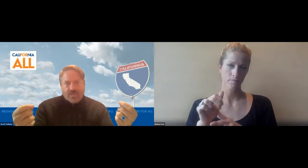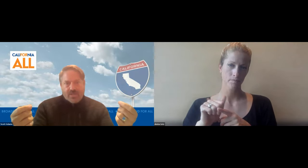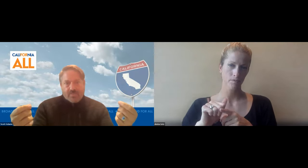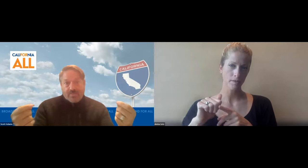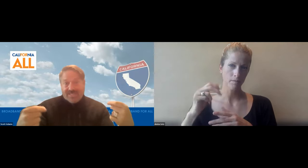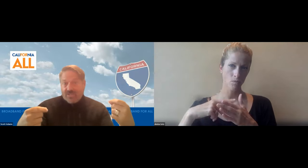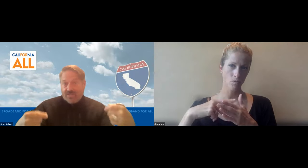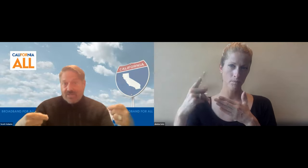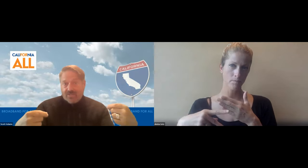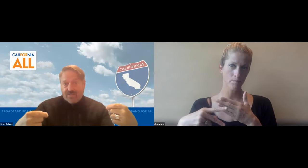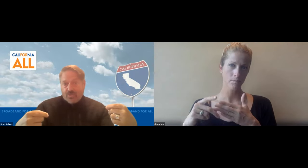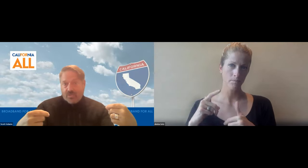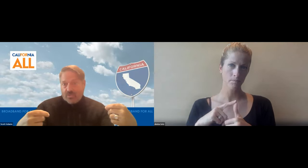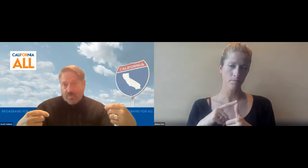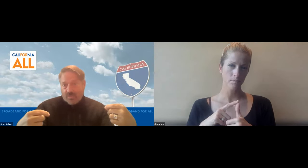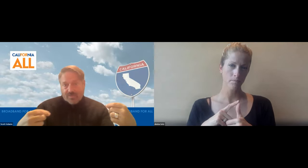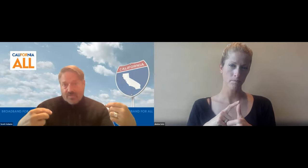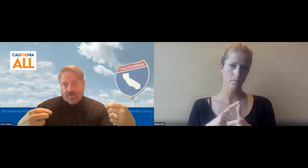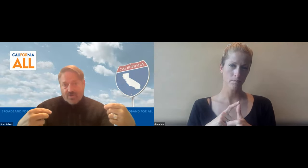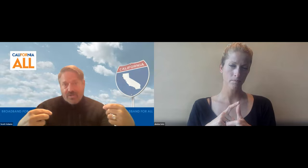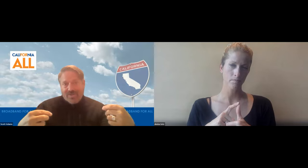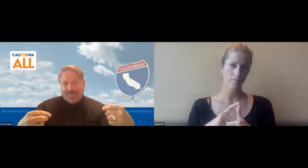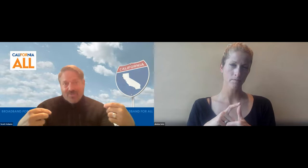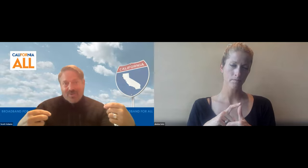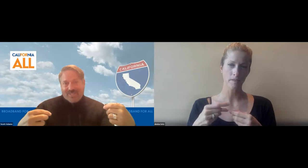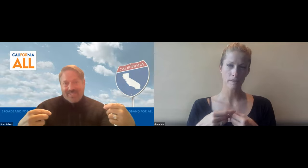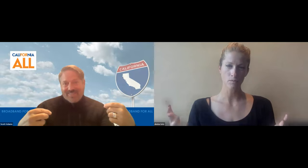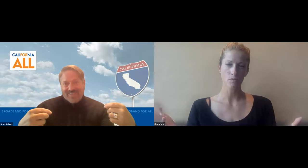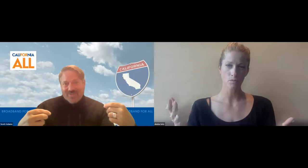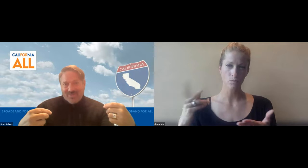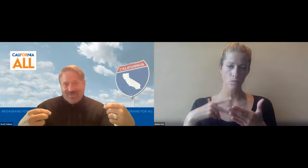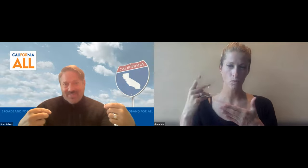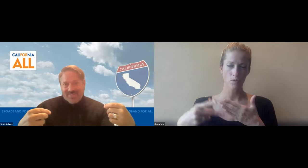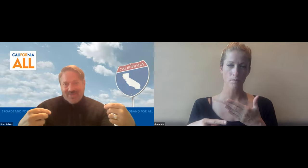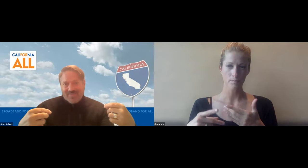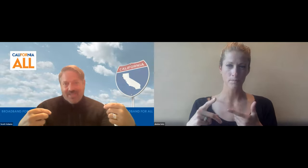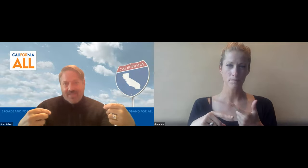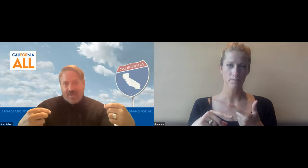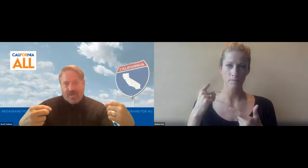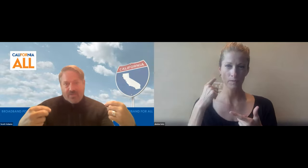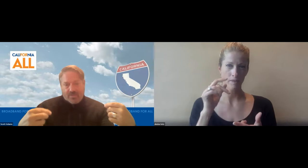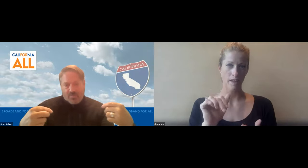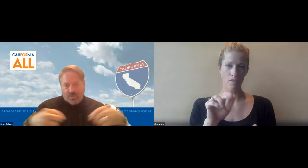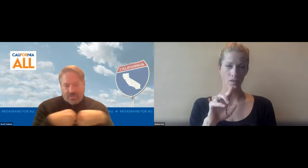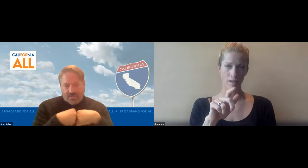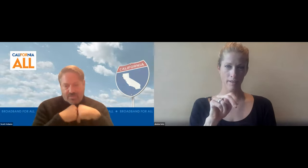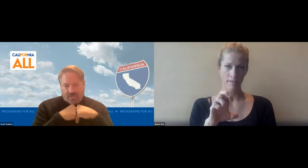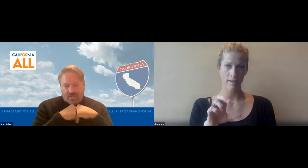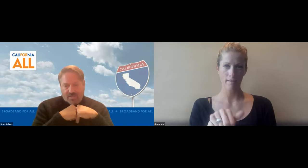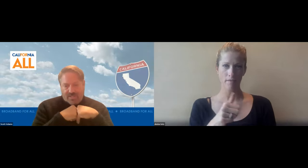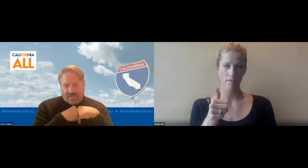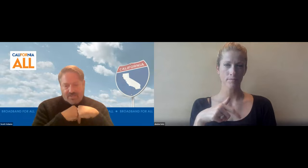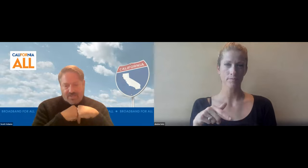programs, potentially device distribution programs. We've heard from Arlene and others about the importance